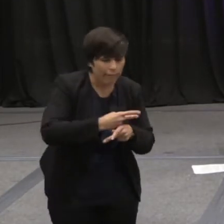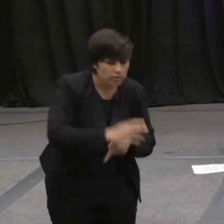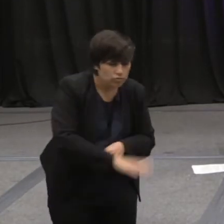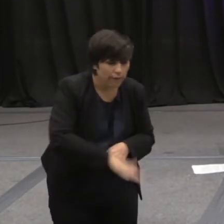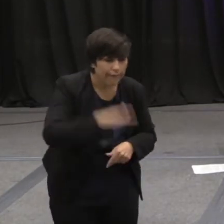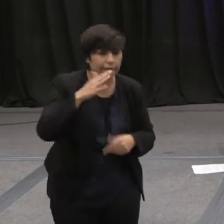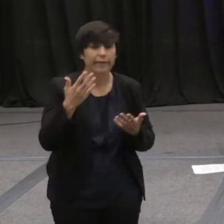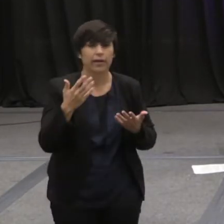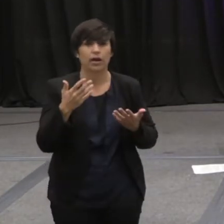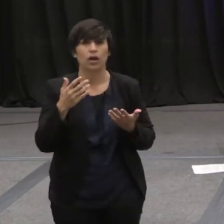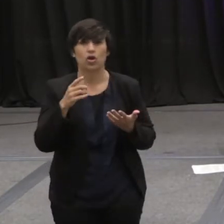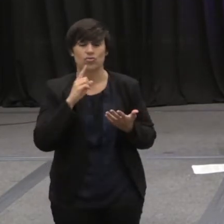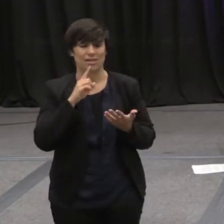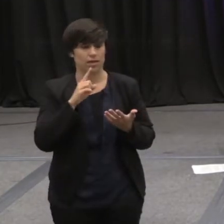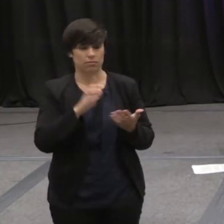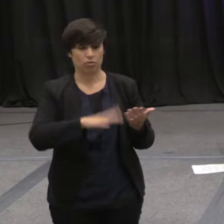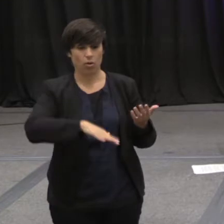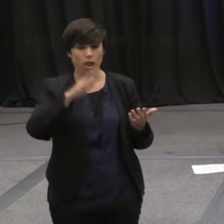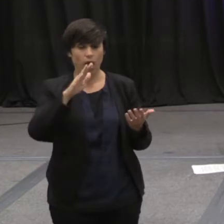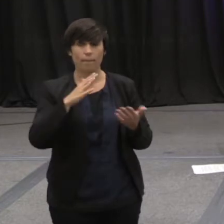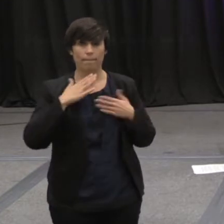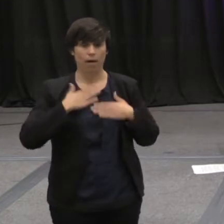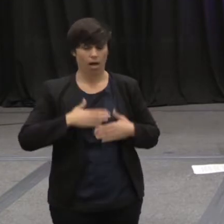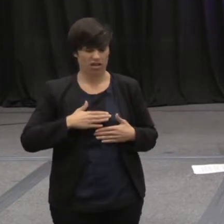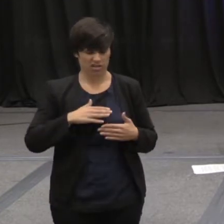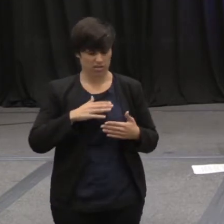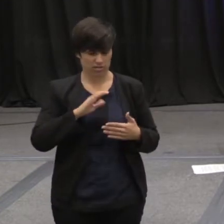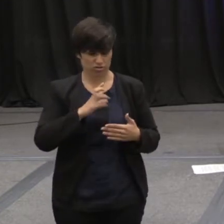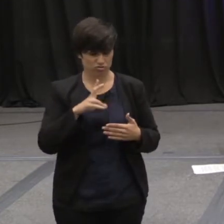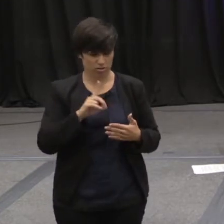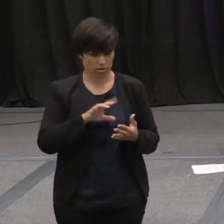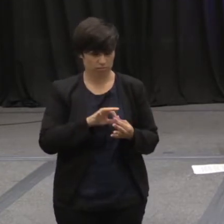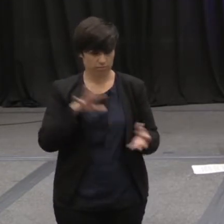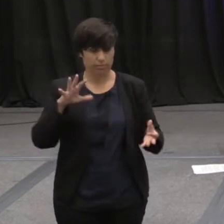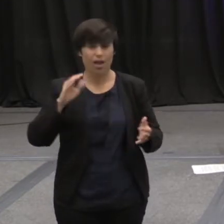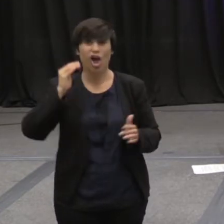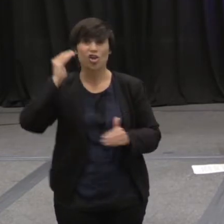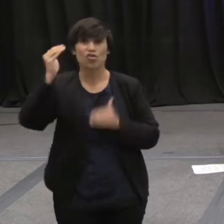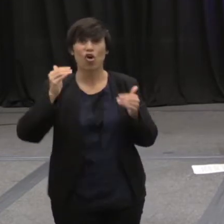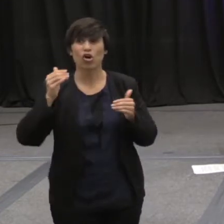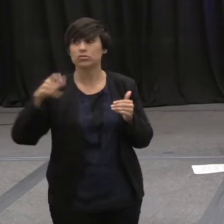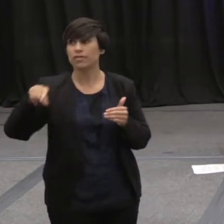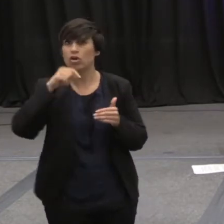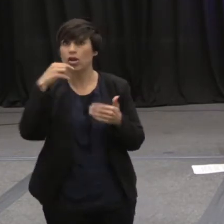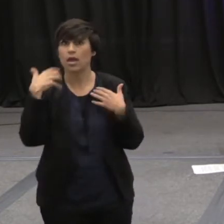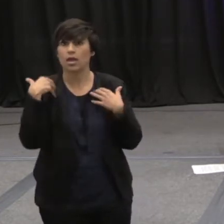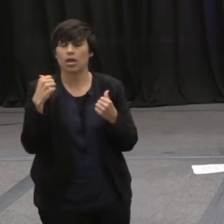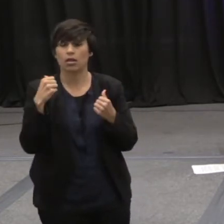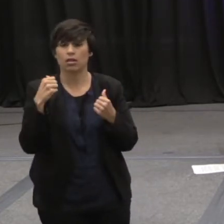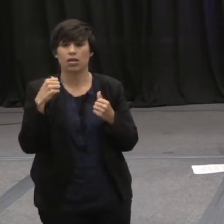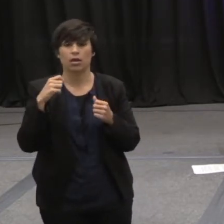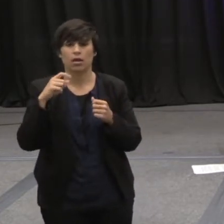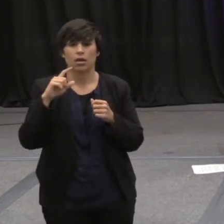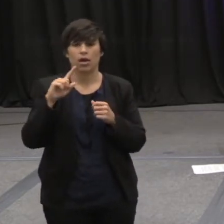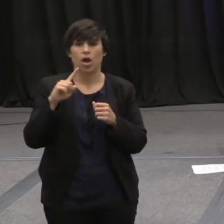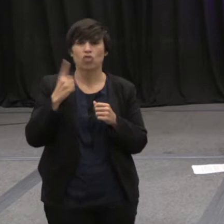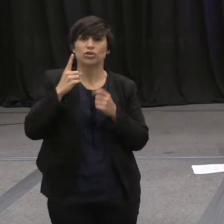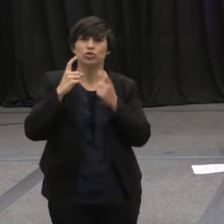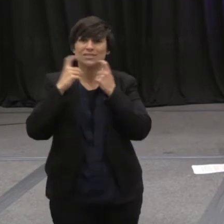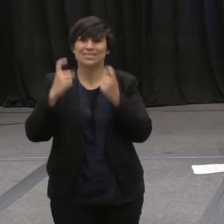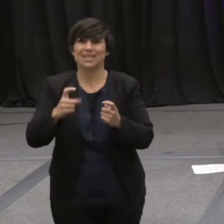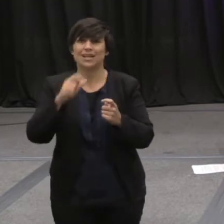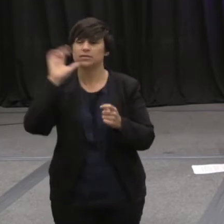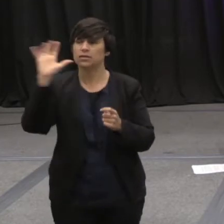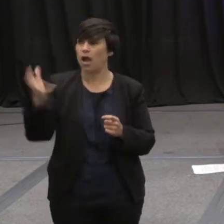the child from its body because the adults, because they are unhealed, the original sin is not the apple.